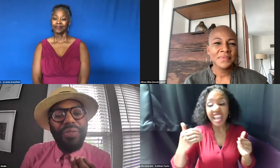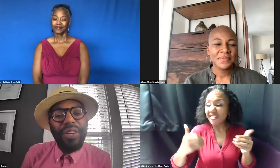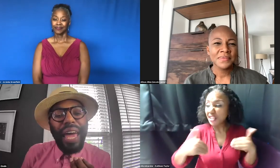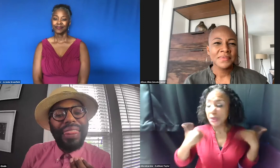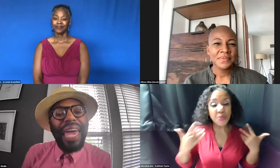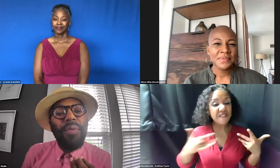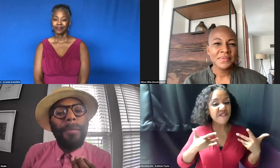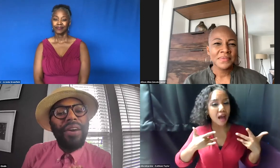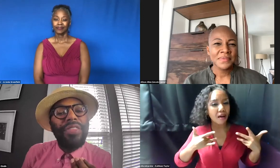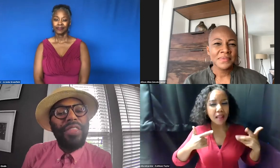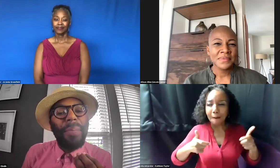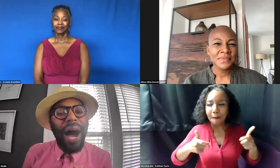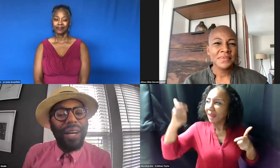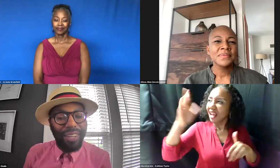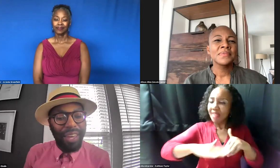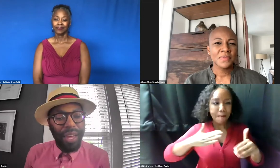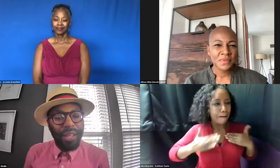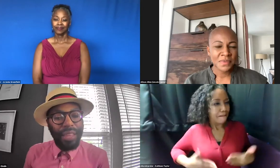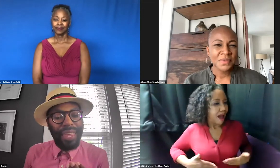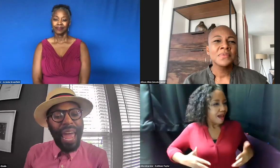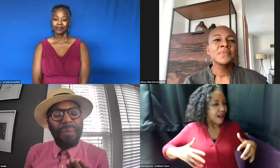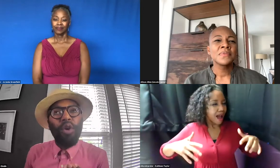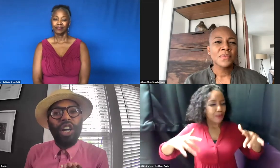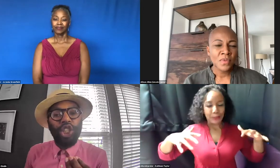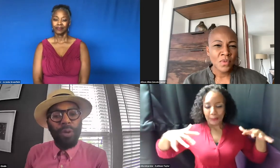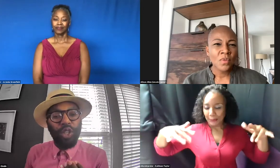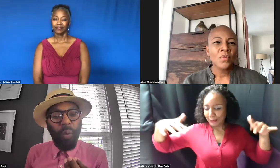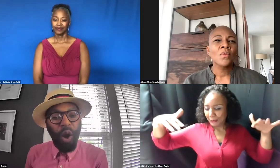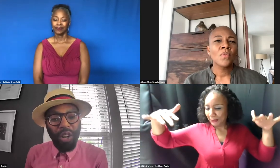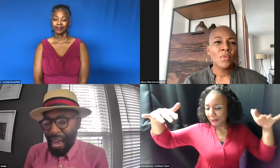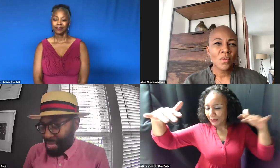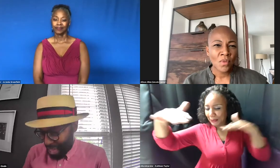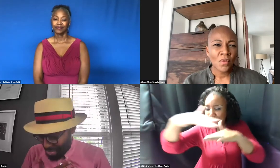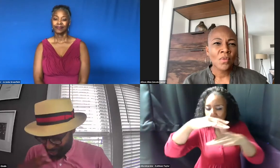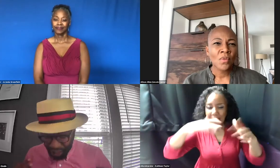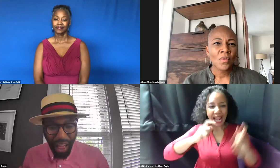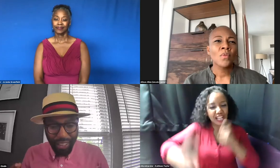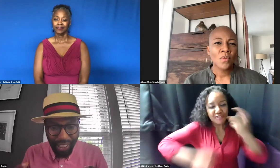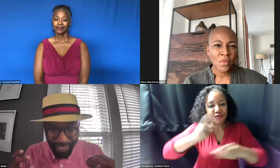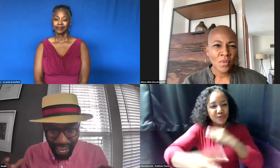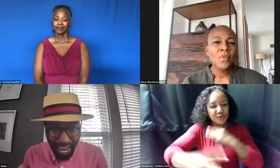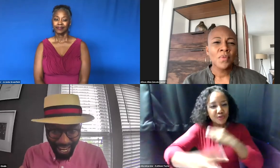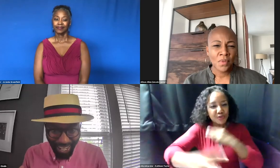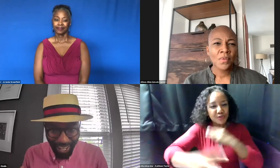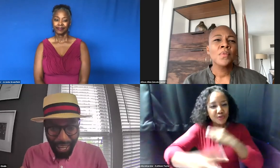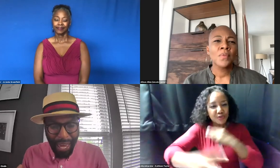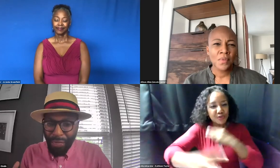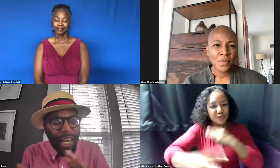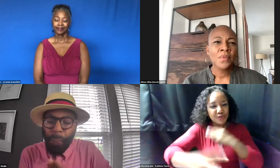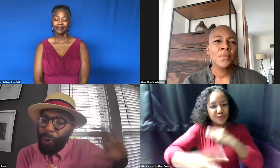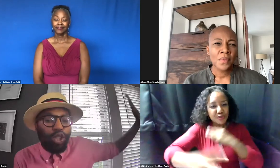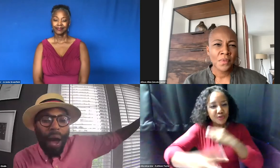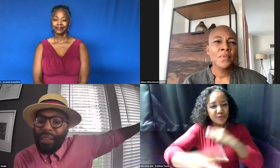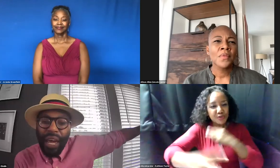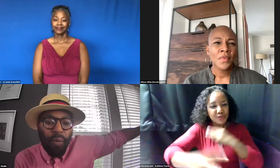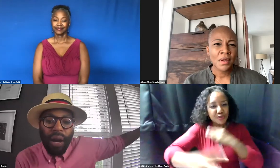got to feel like they were bigger than their body, that they had more to contribute to the world than this shell could contain, they